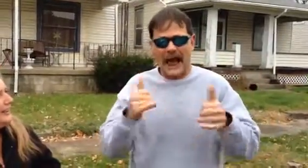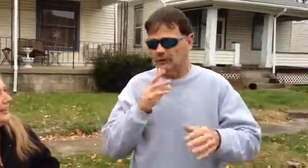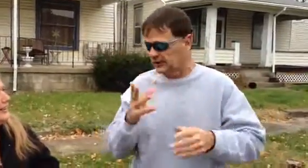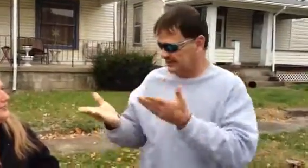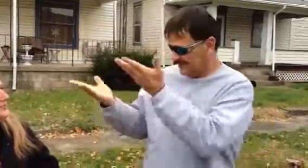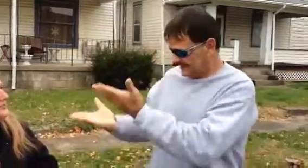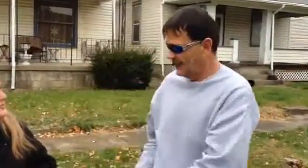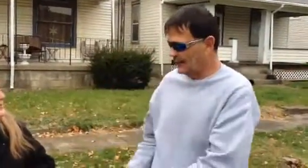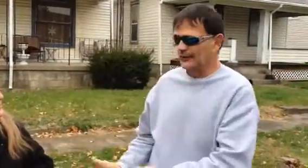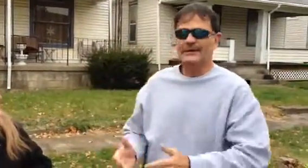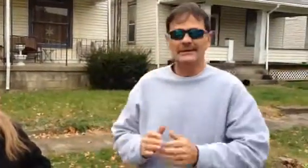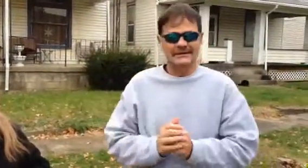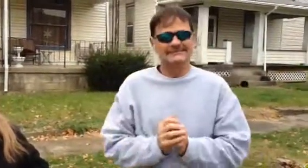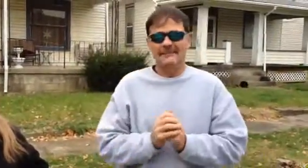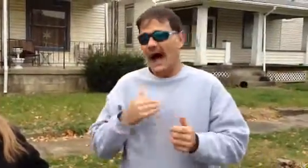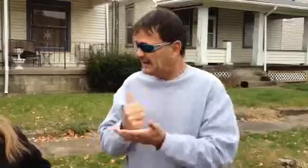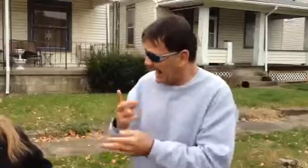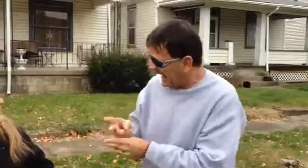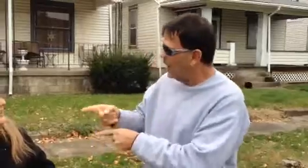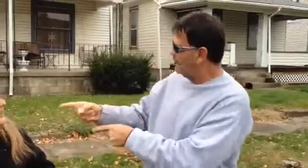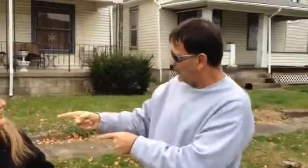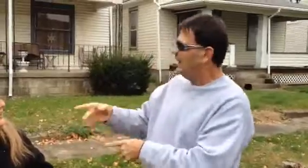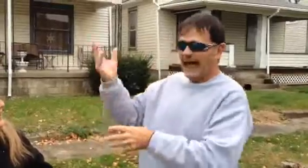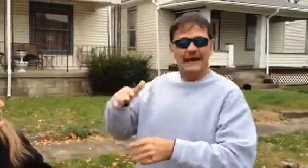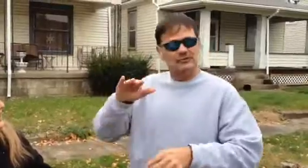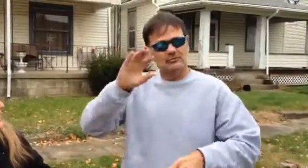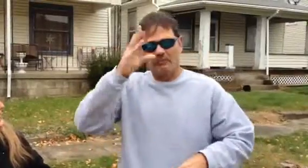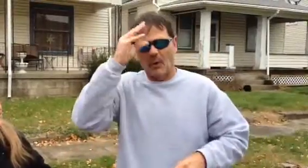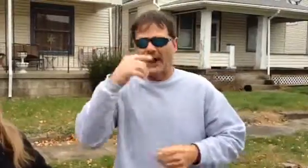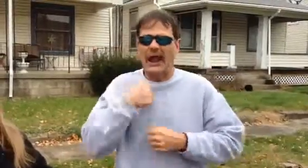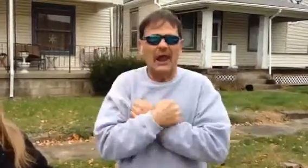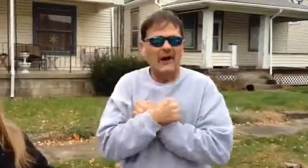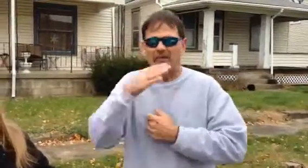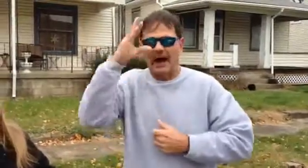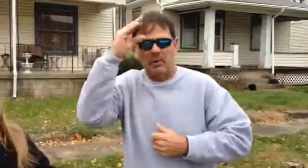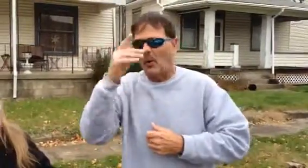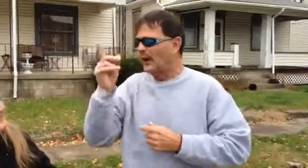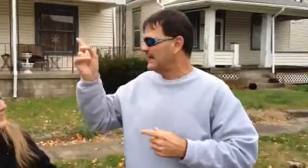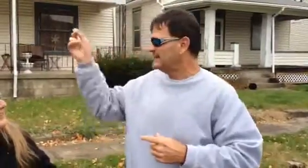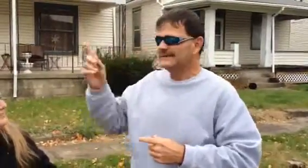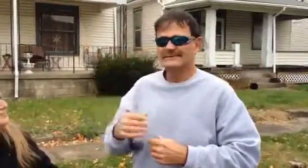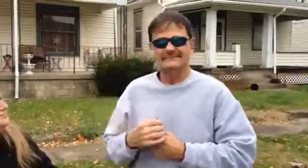out there. Her. I take care of her and boy, I love that boy.